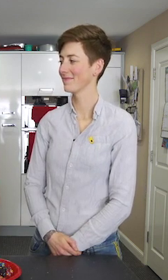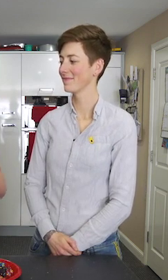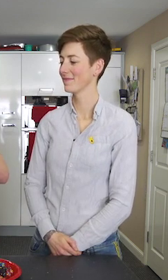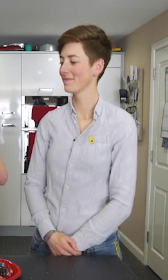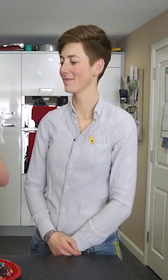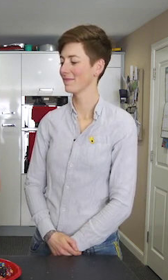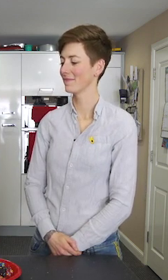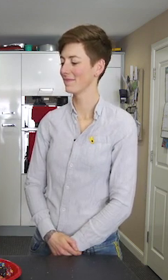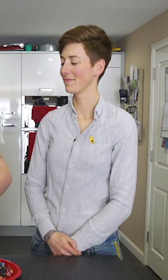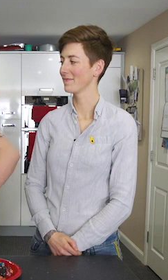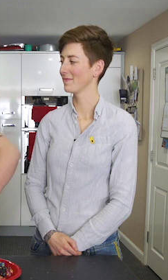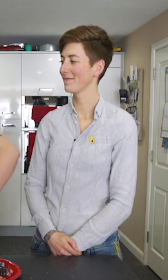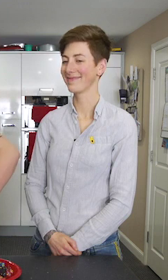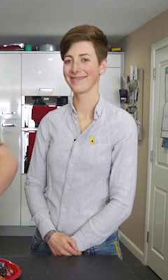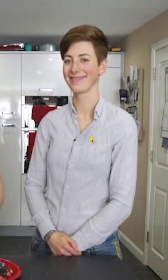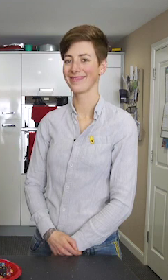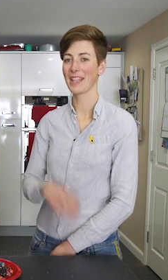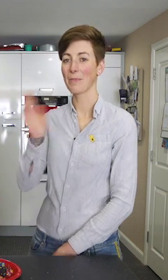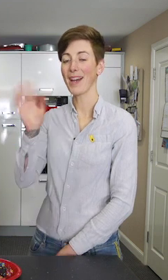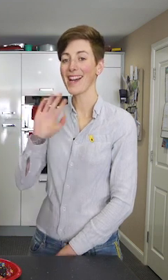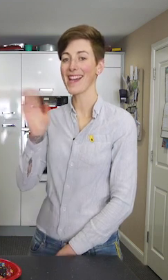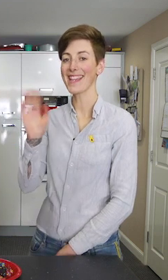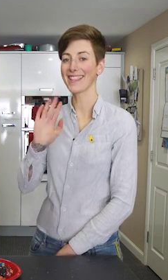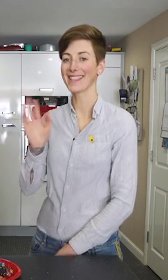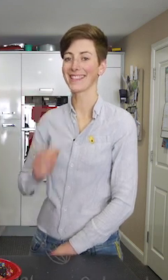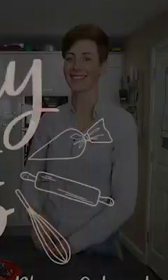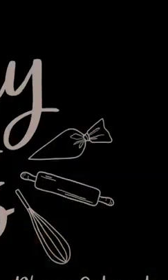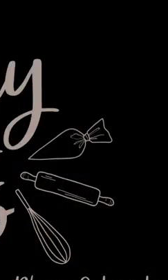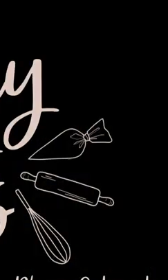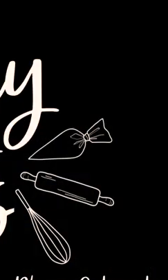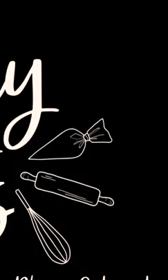thank you for watching Bryony May Bakes. Bye!